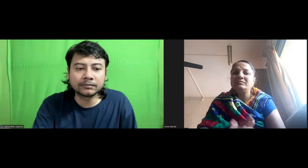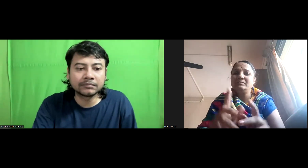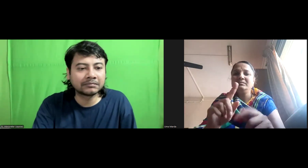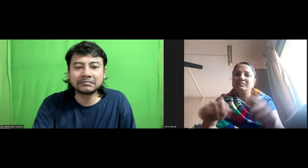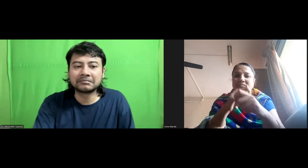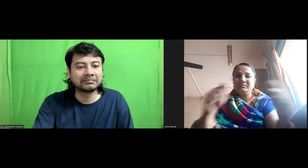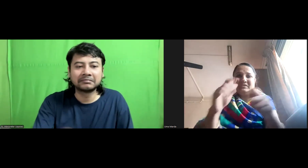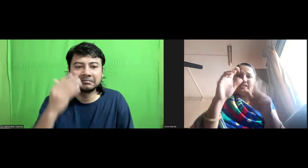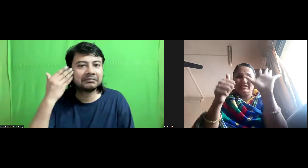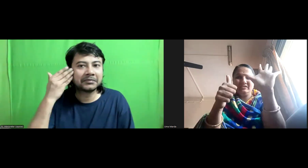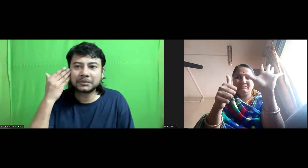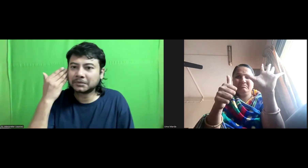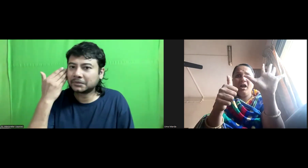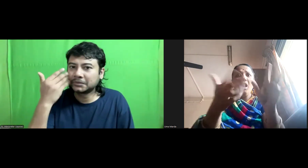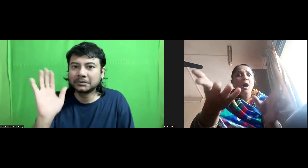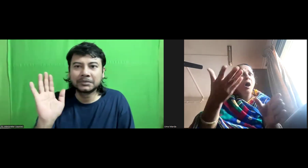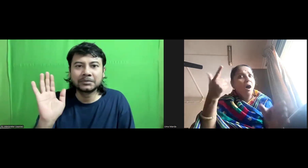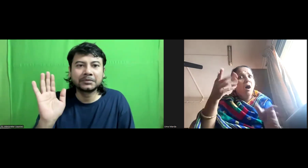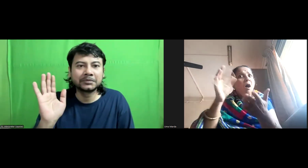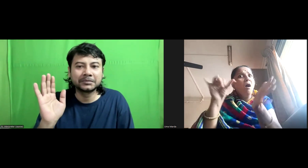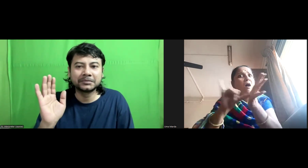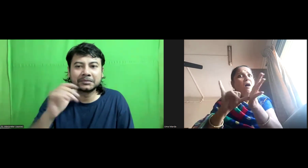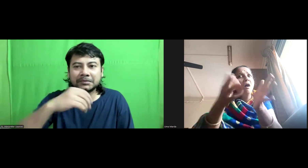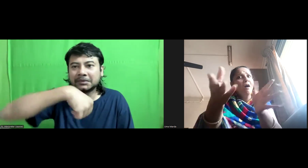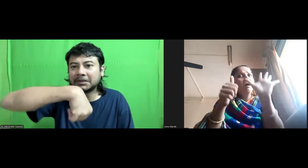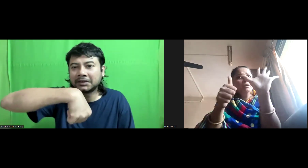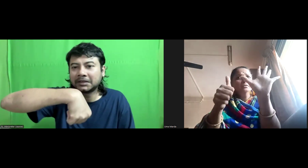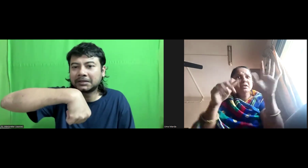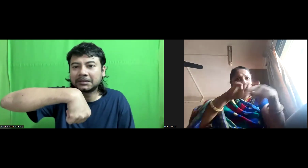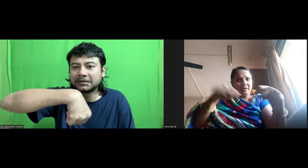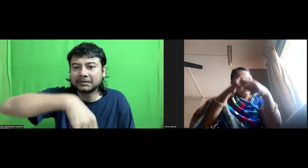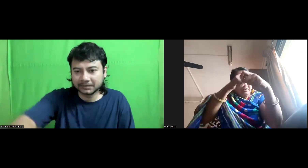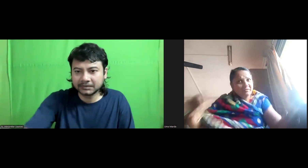the time. The scriptures, they're not telling the time. No time.